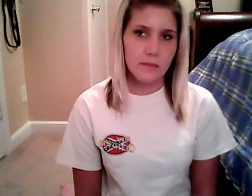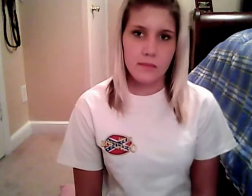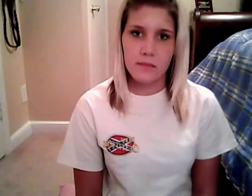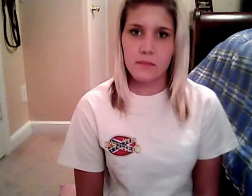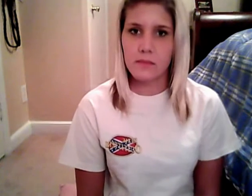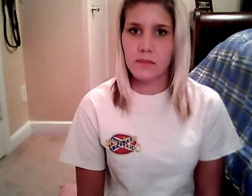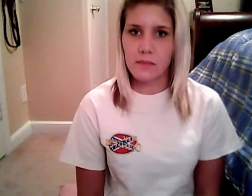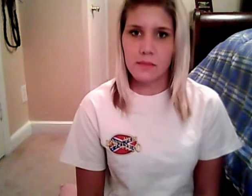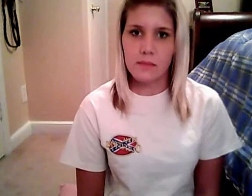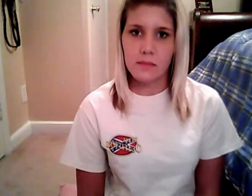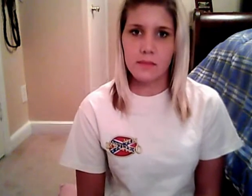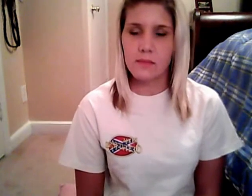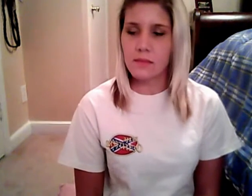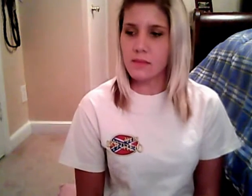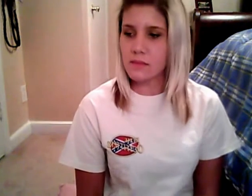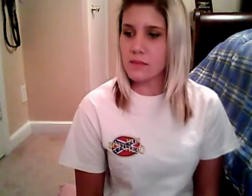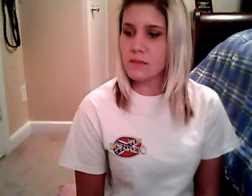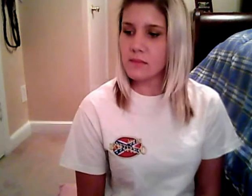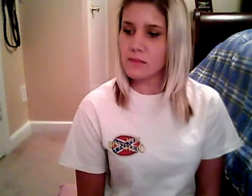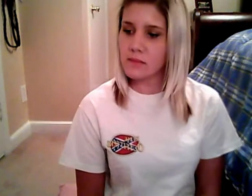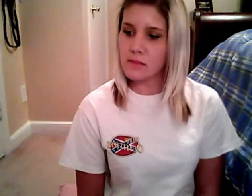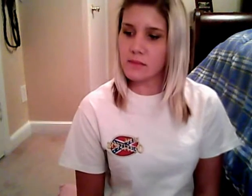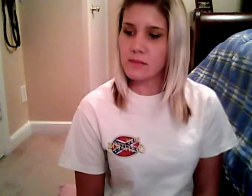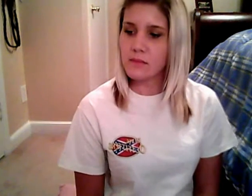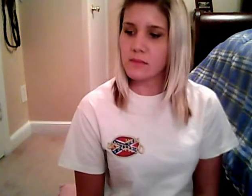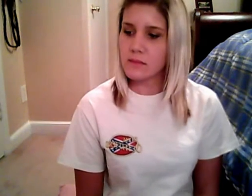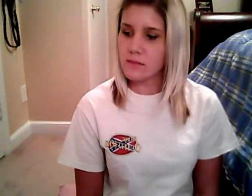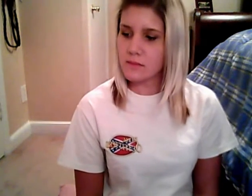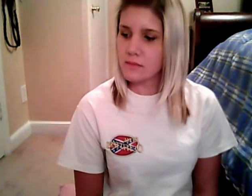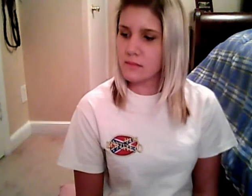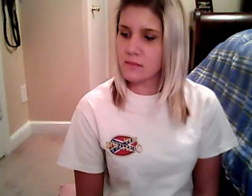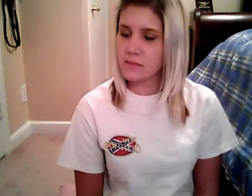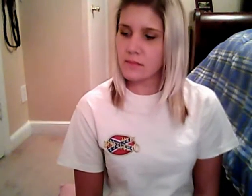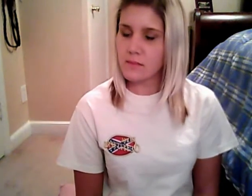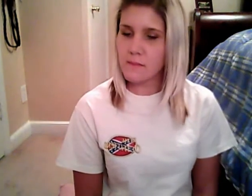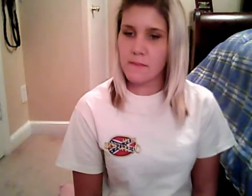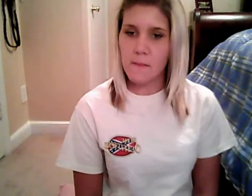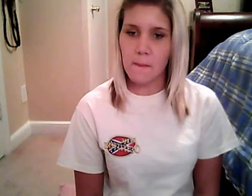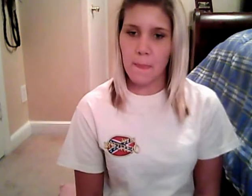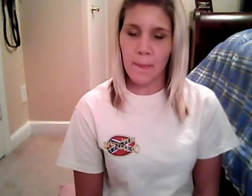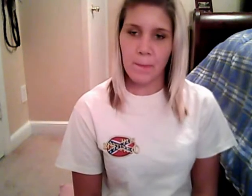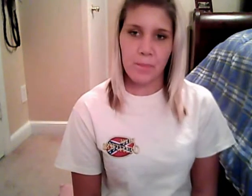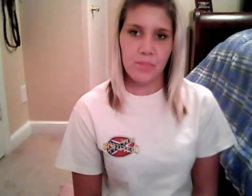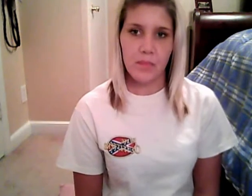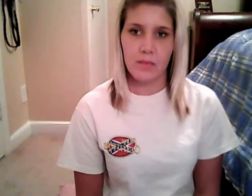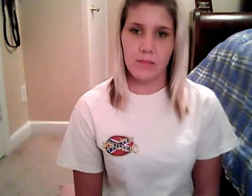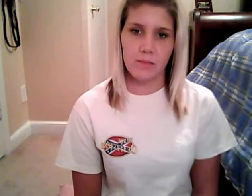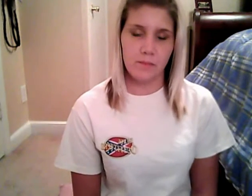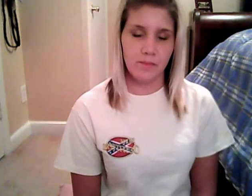comes easy,